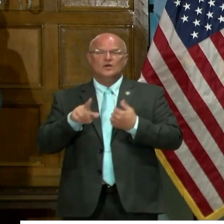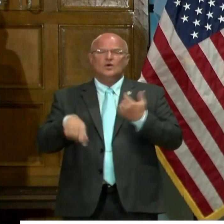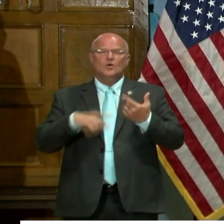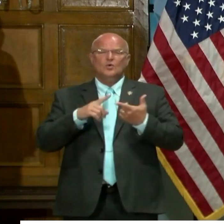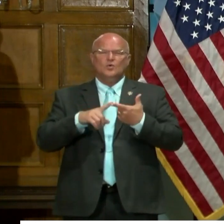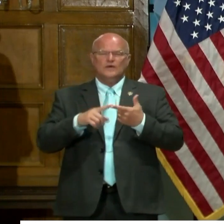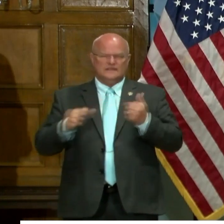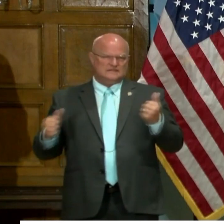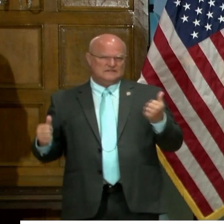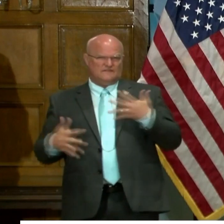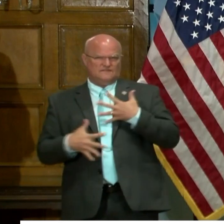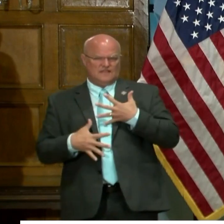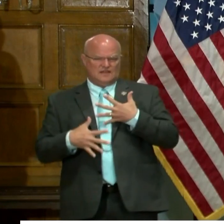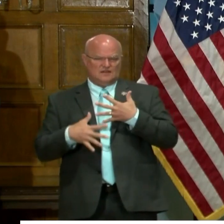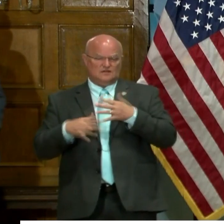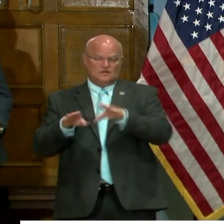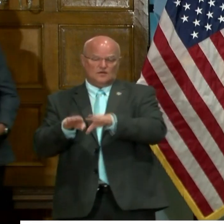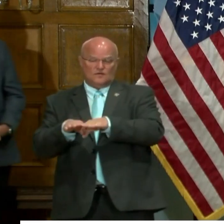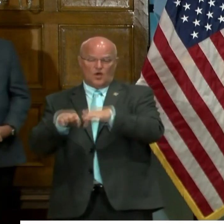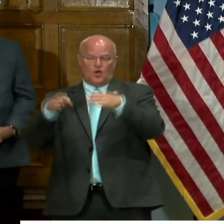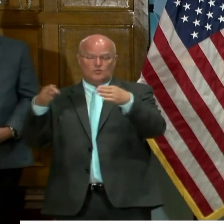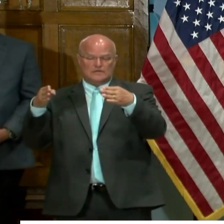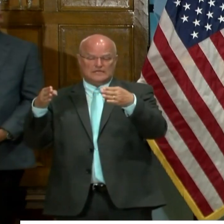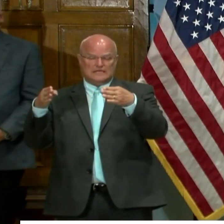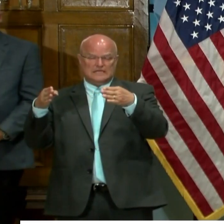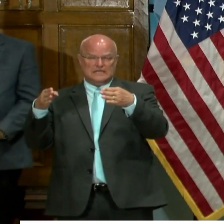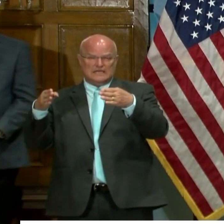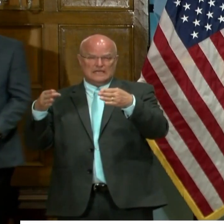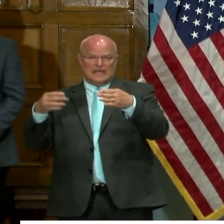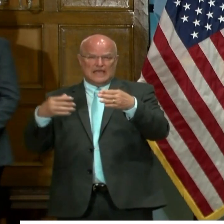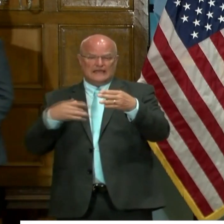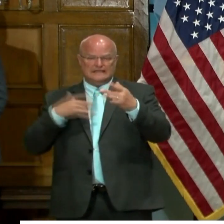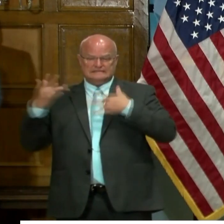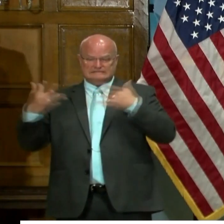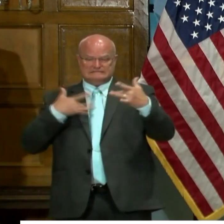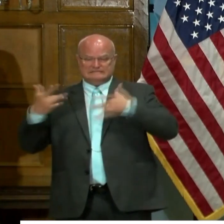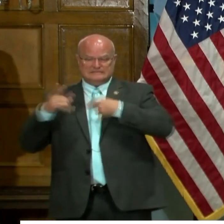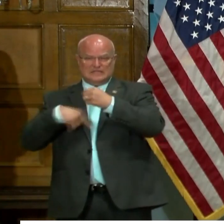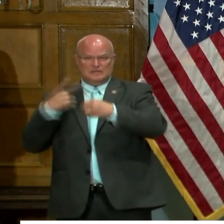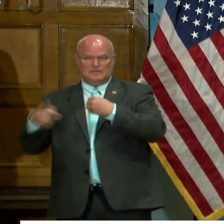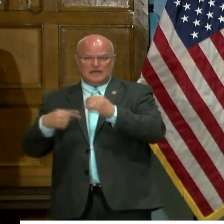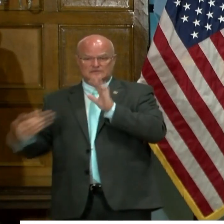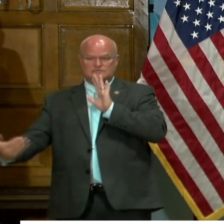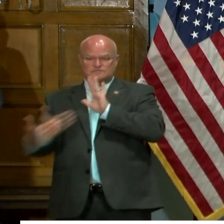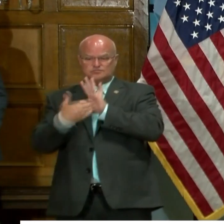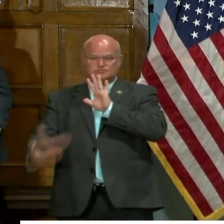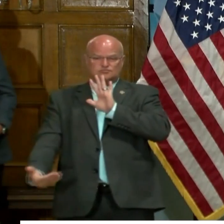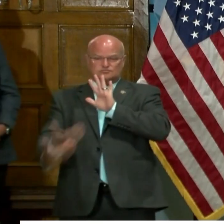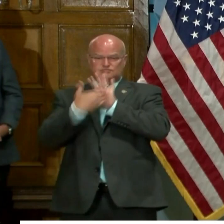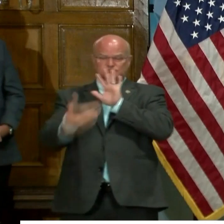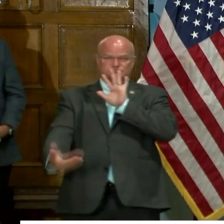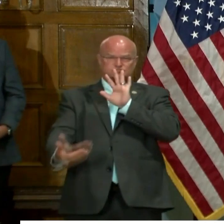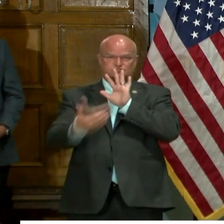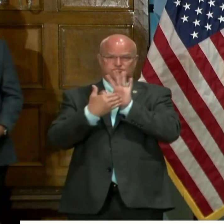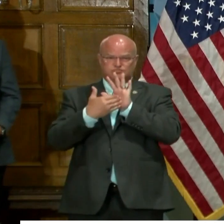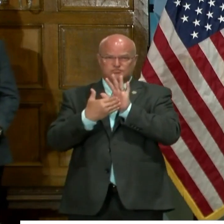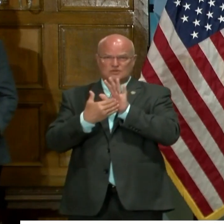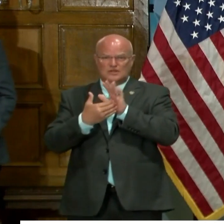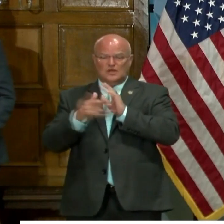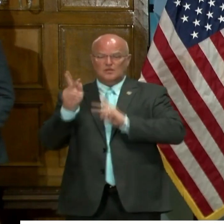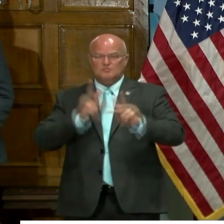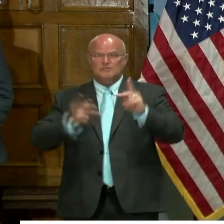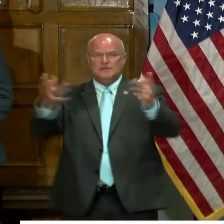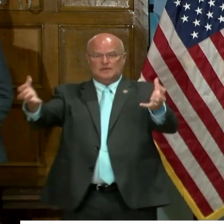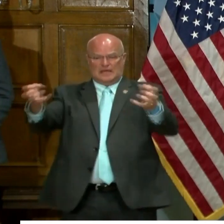Whenever there's a fear of reopening, whenever there's a worry about the lawsuits and bringing customers back